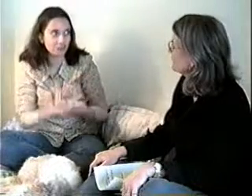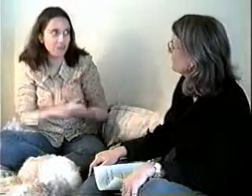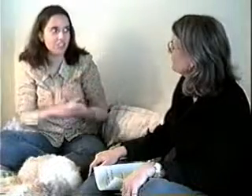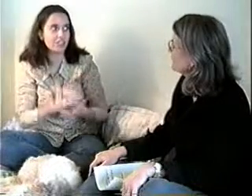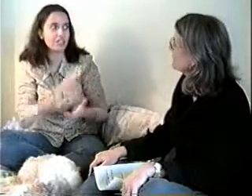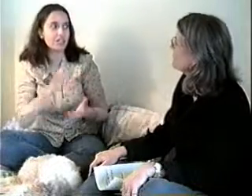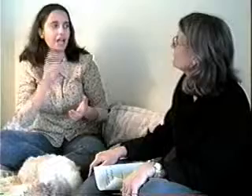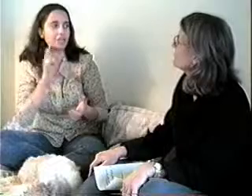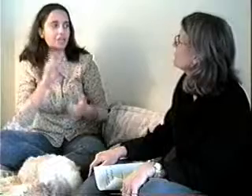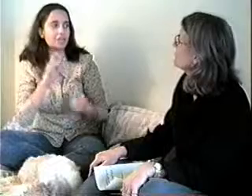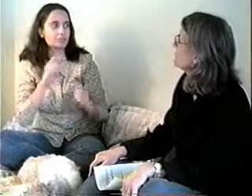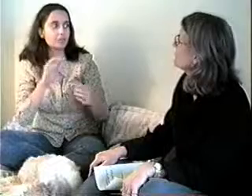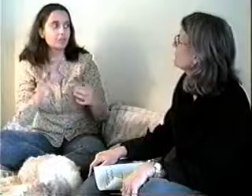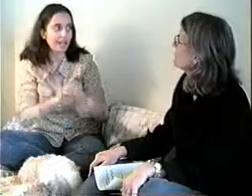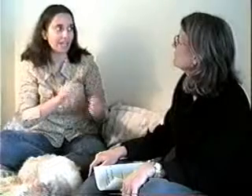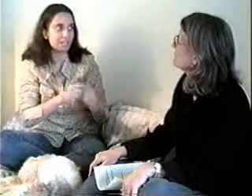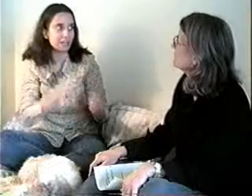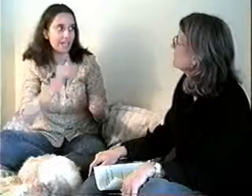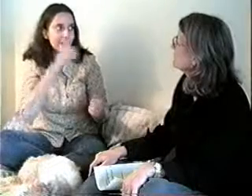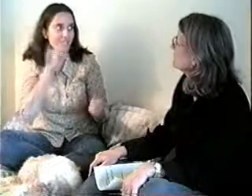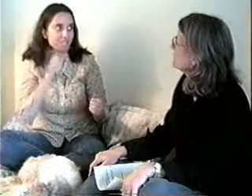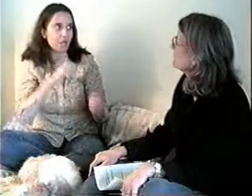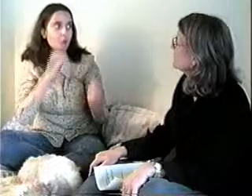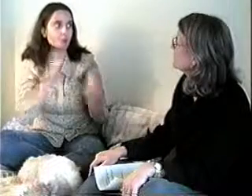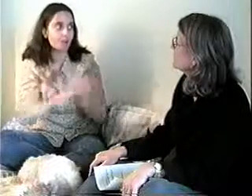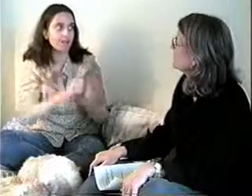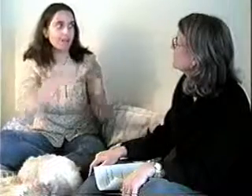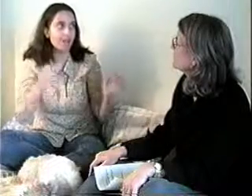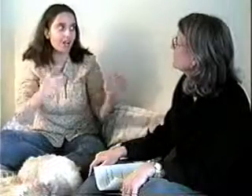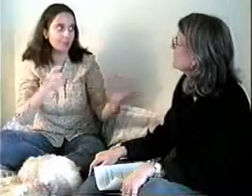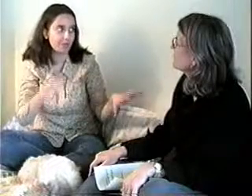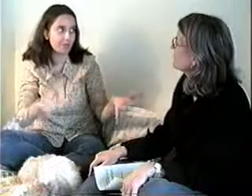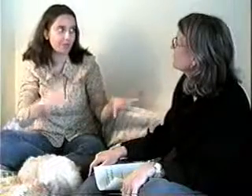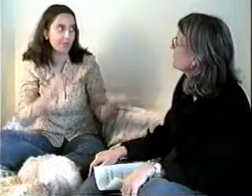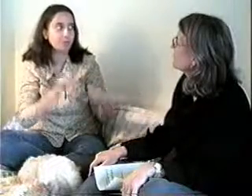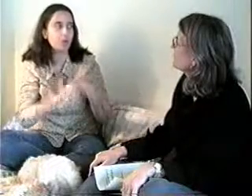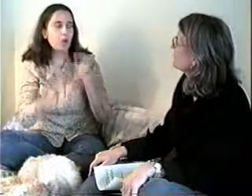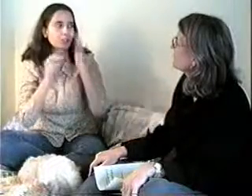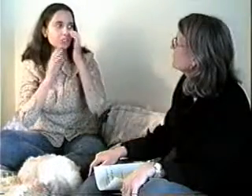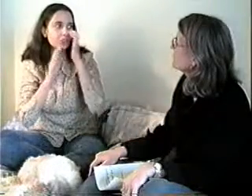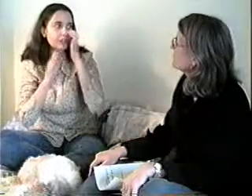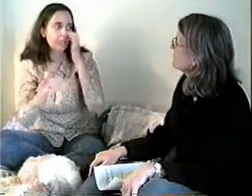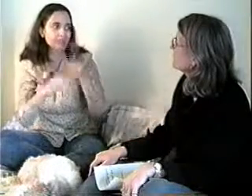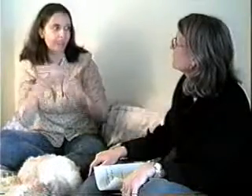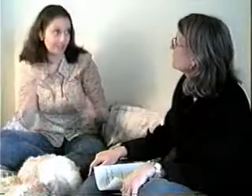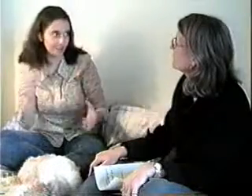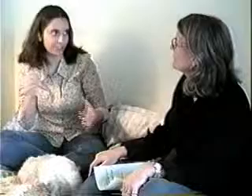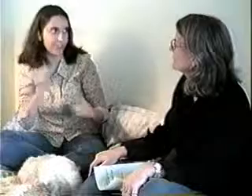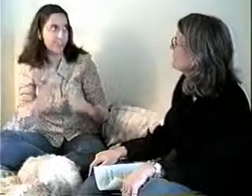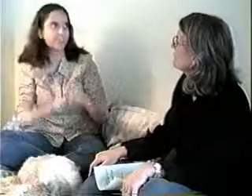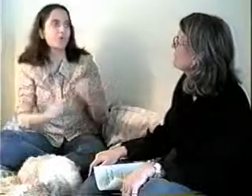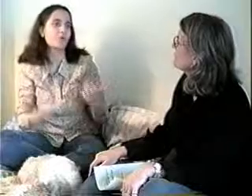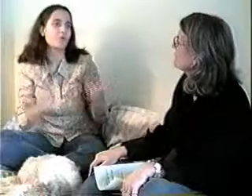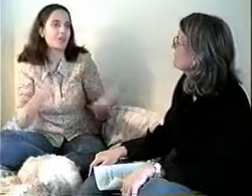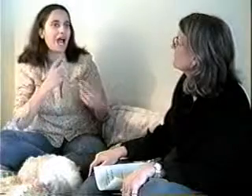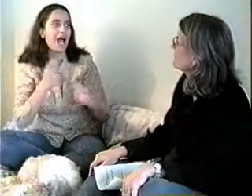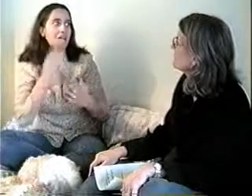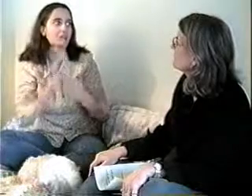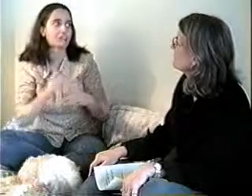school, you know, I could relate to them because I was with a lot of people, so I couldn't be left out. So I had a